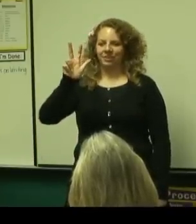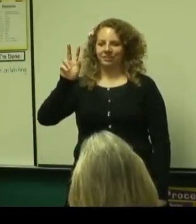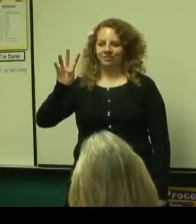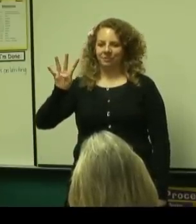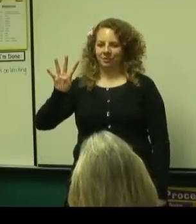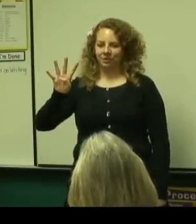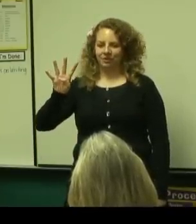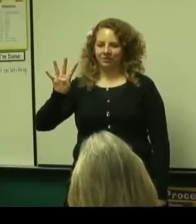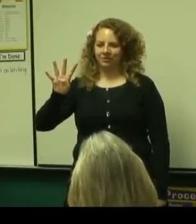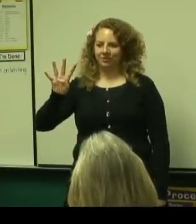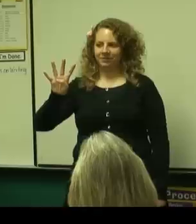34,